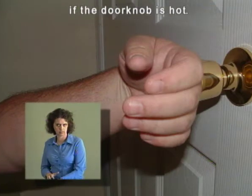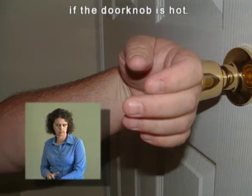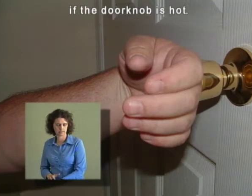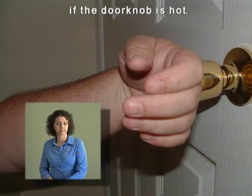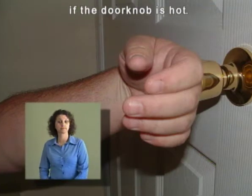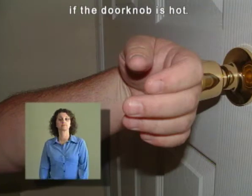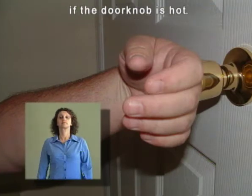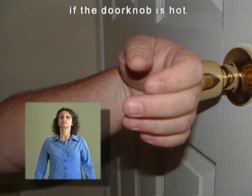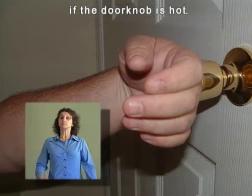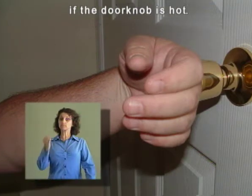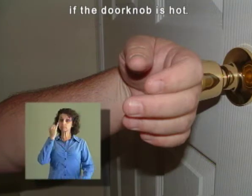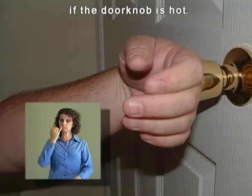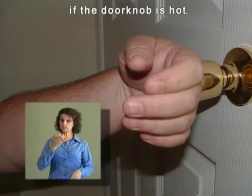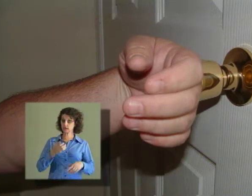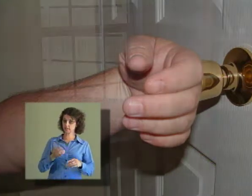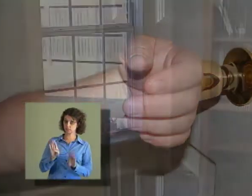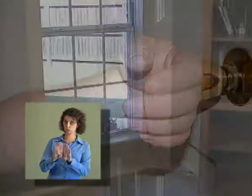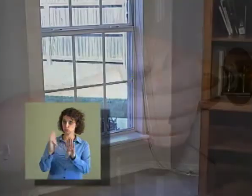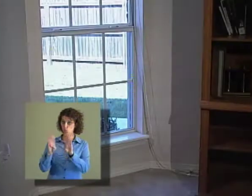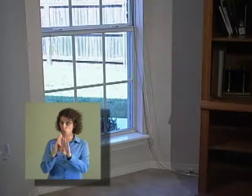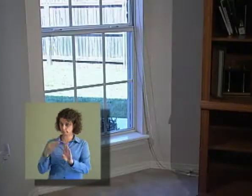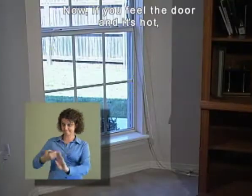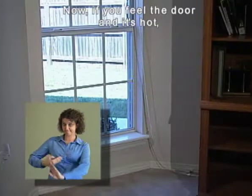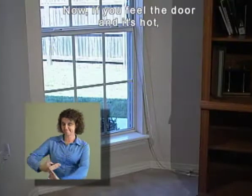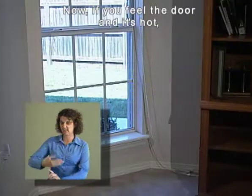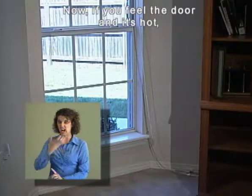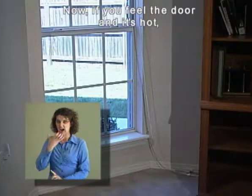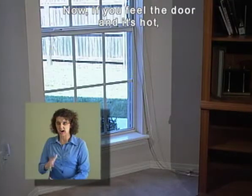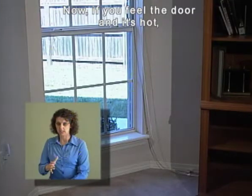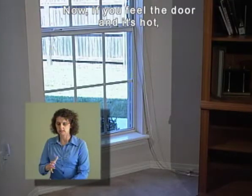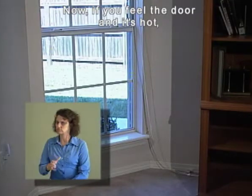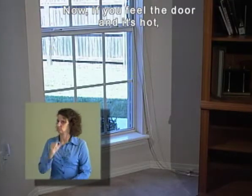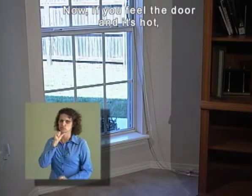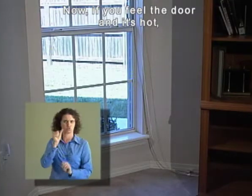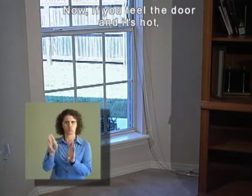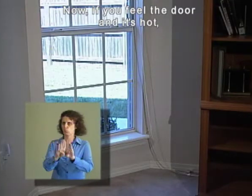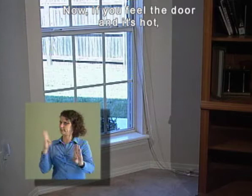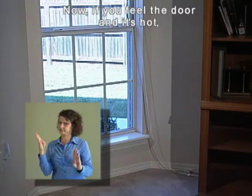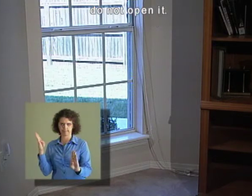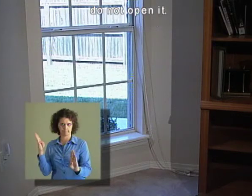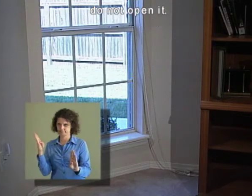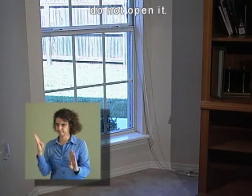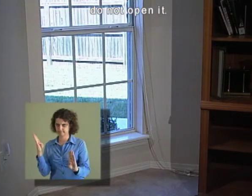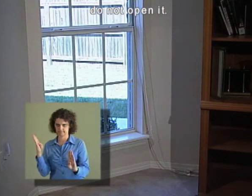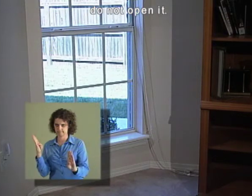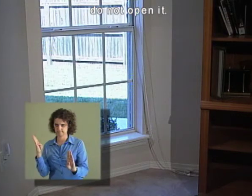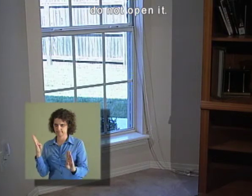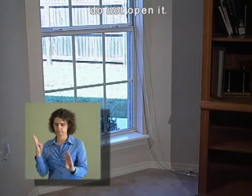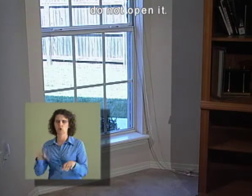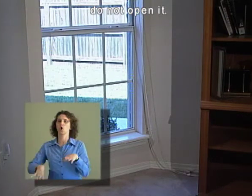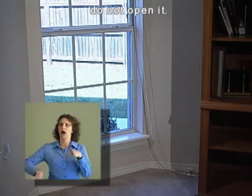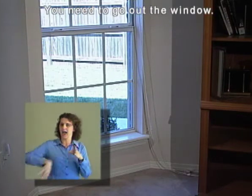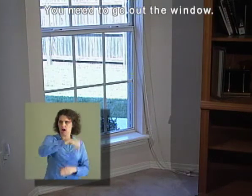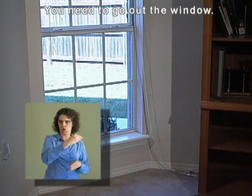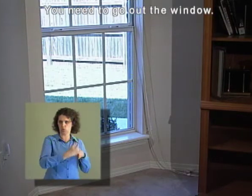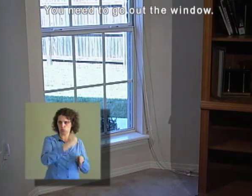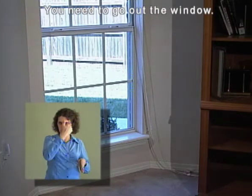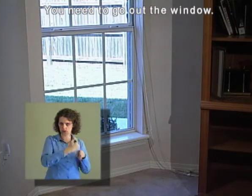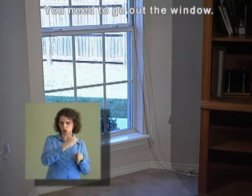if the doorknob is hot. Now, if you feel the door and it's hot, do not open it. You need to go out the